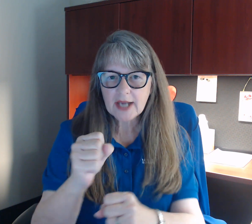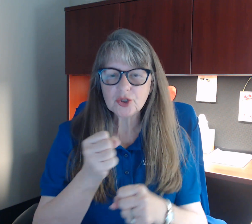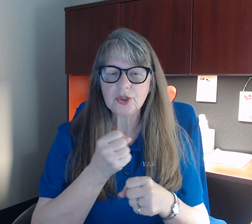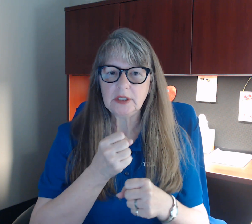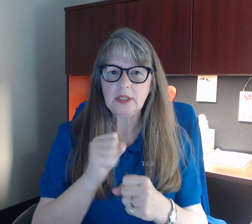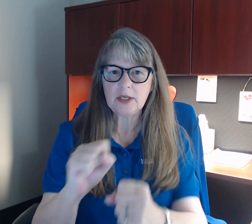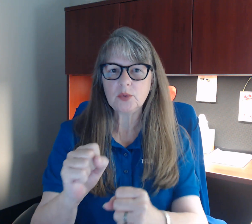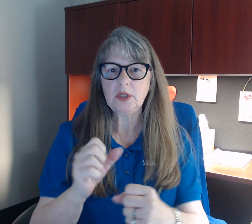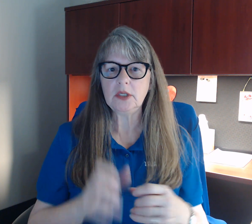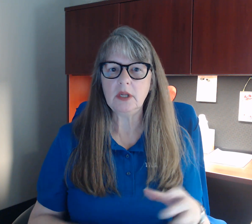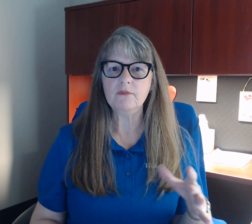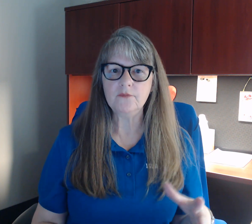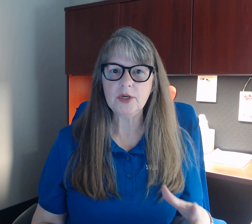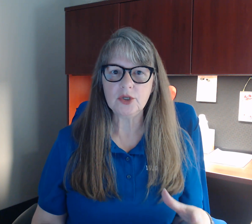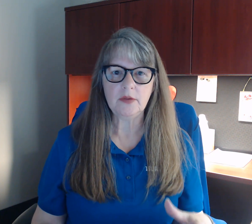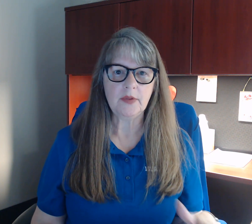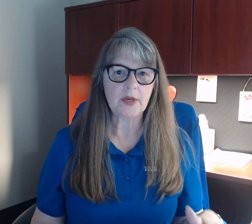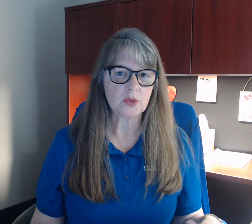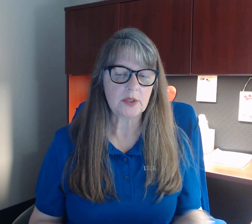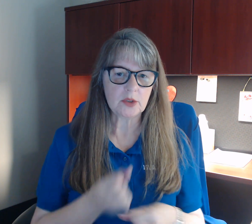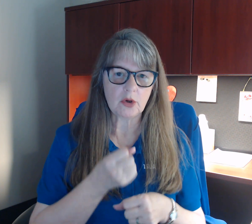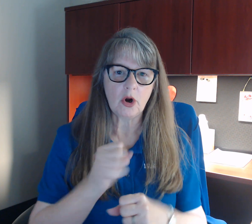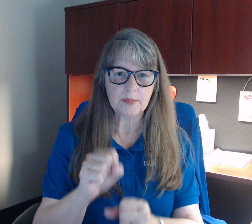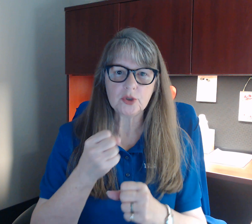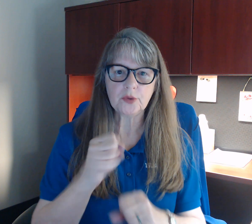action, and that's what you need to envision, that's what it is, a carpentry.